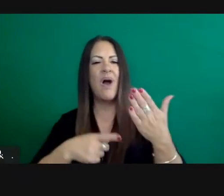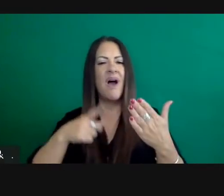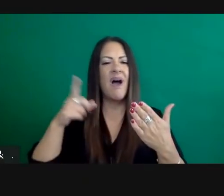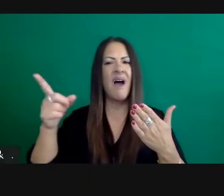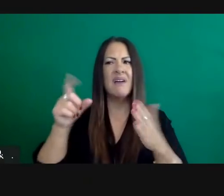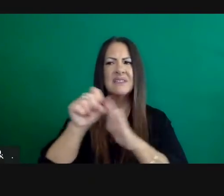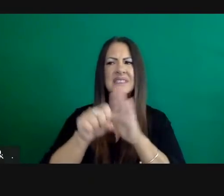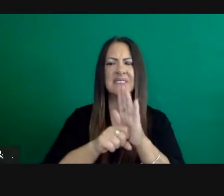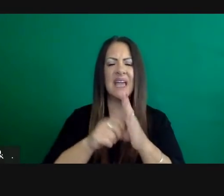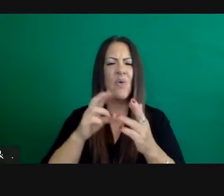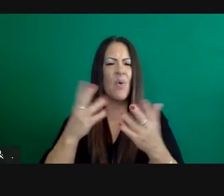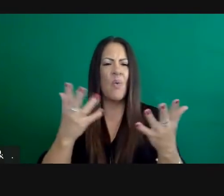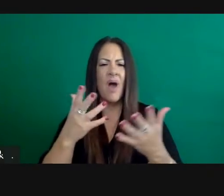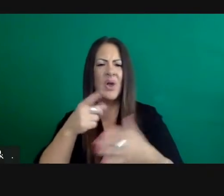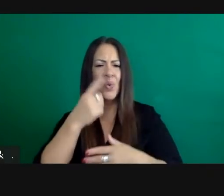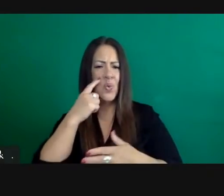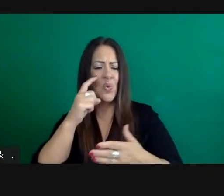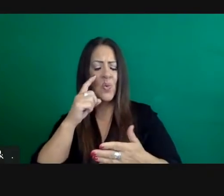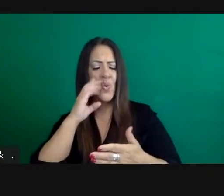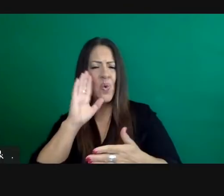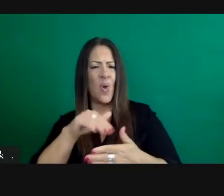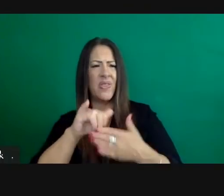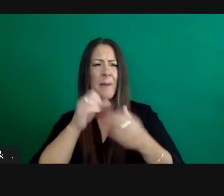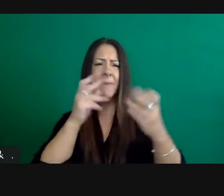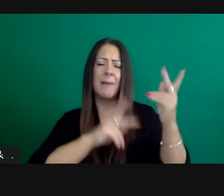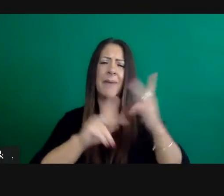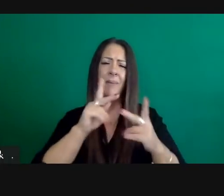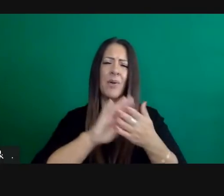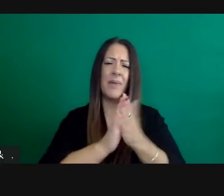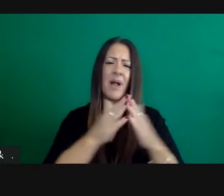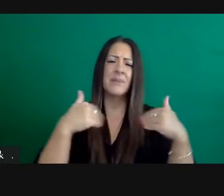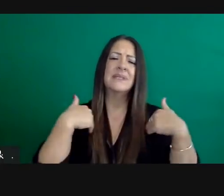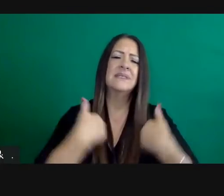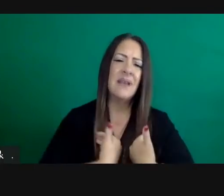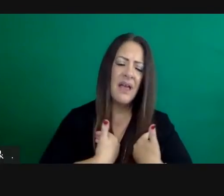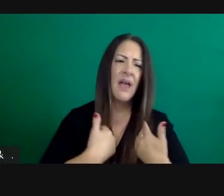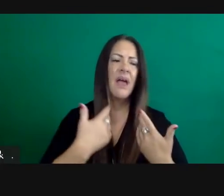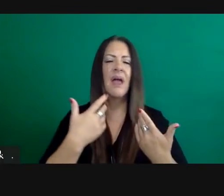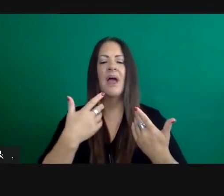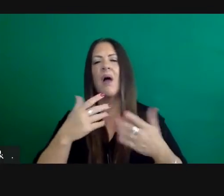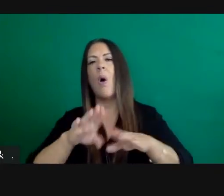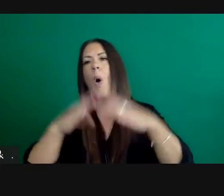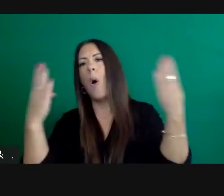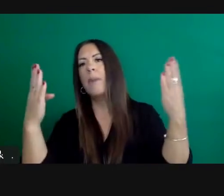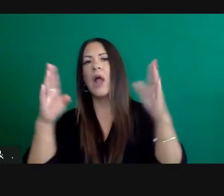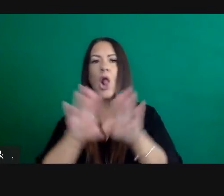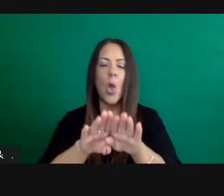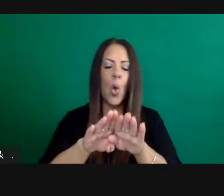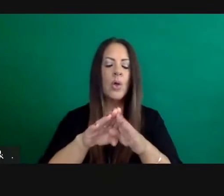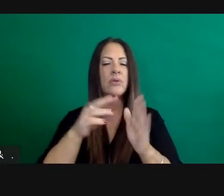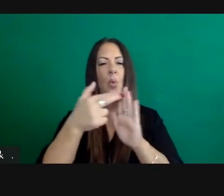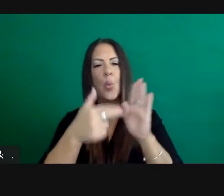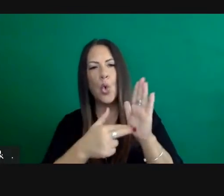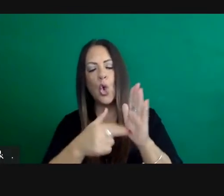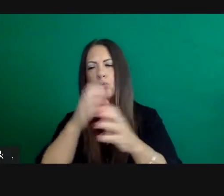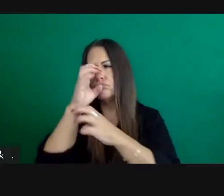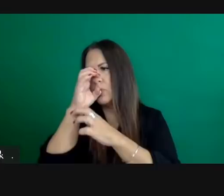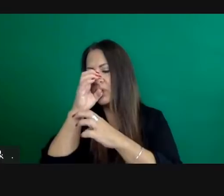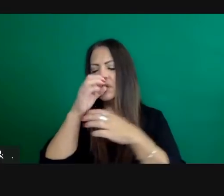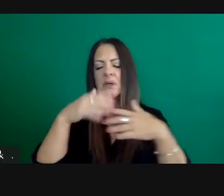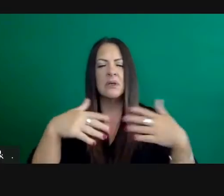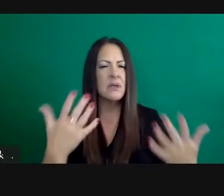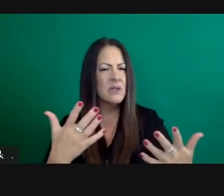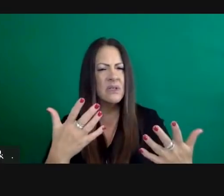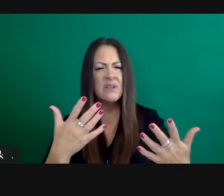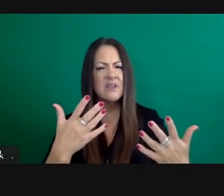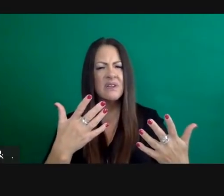it's an acknowledgement that people are getting fatigued with all the, reopening and closing rules and restrictions. Is it perhaps a